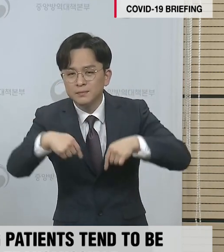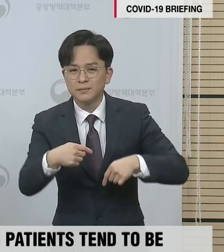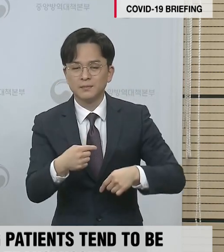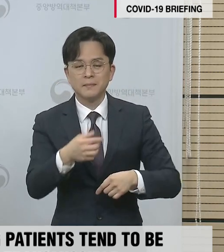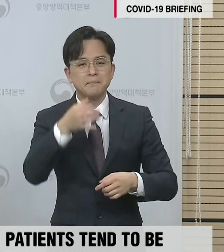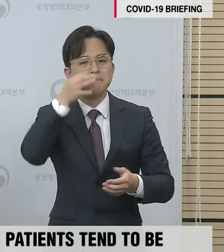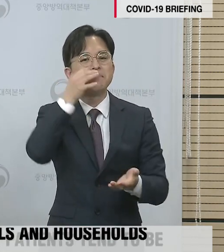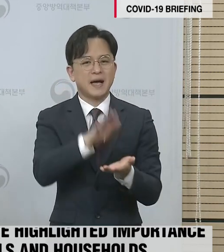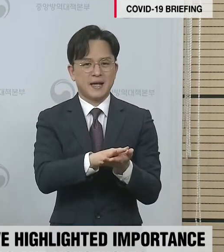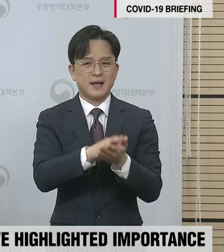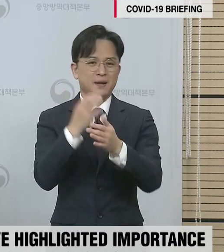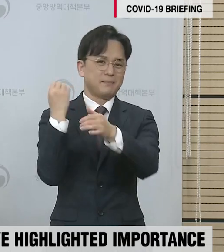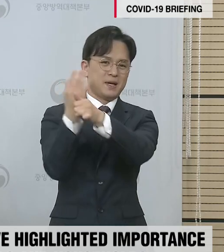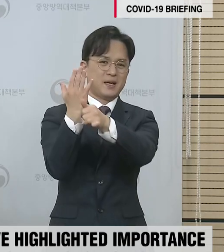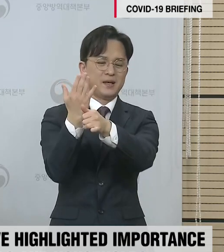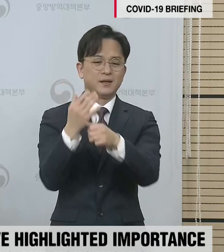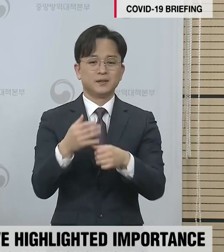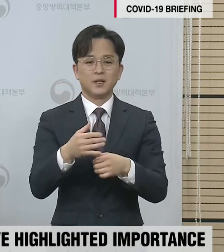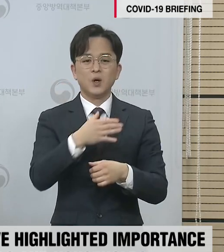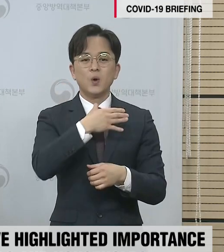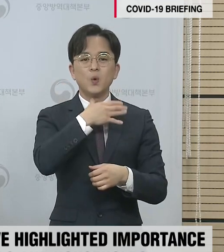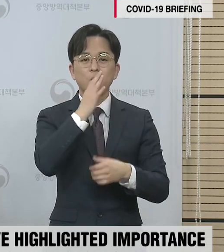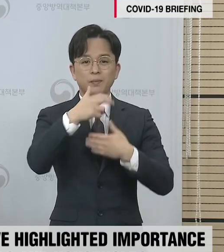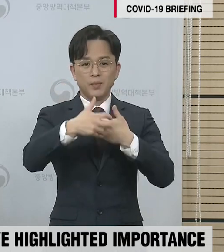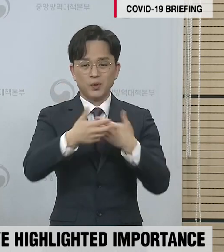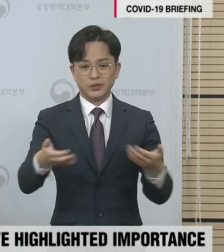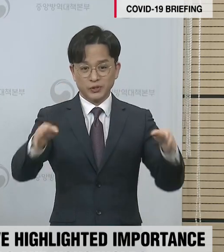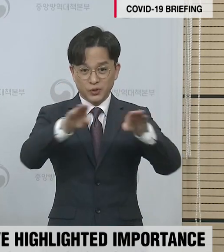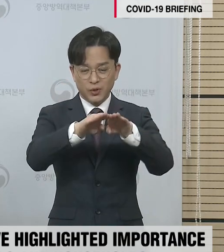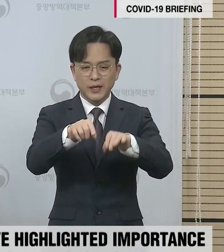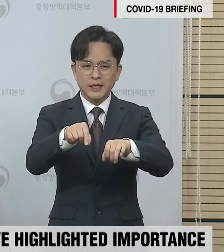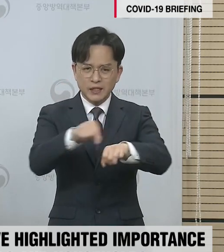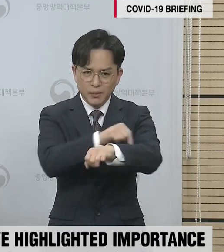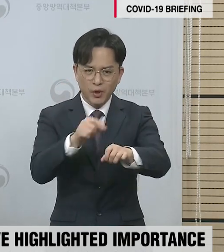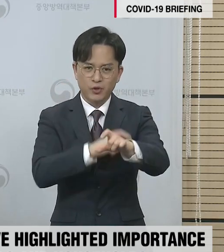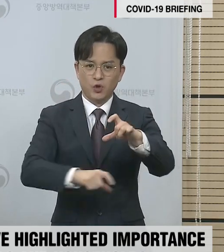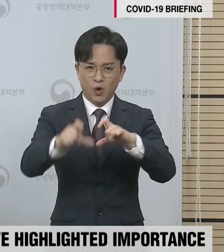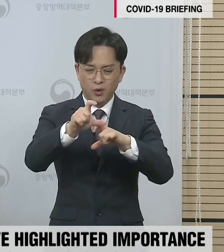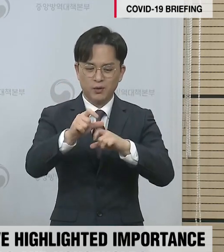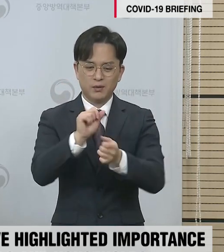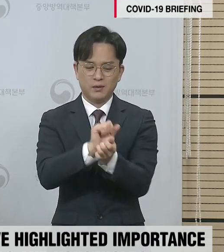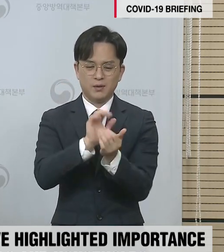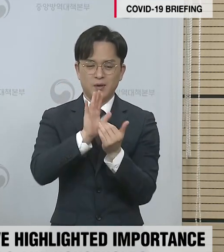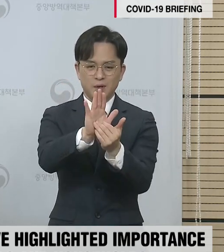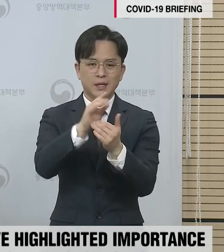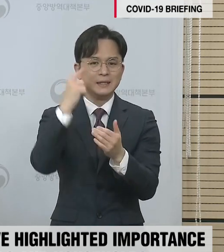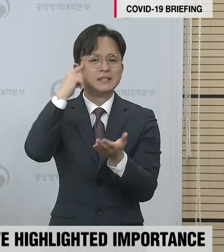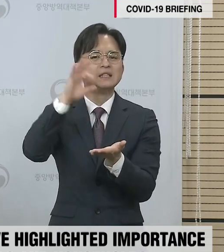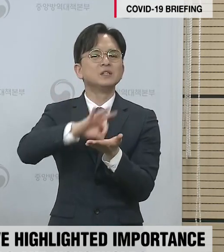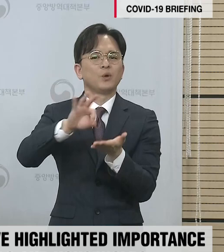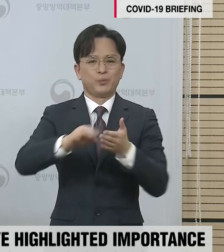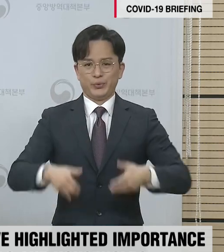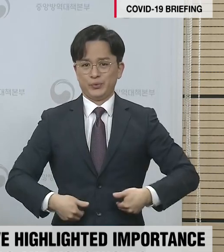wear their face mask properly as well. It is very important to note that these healthcare-related service,